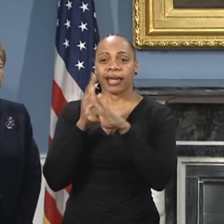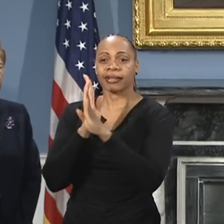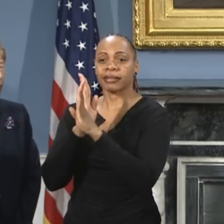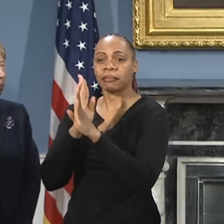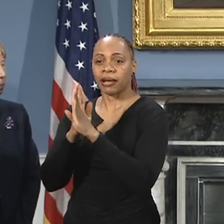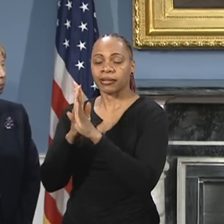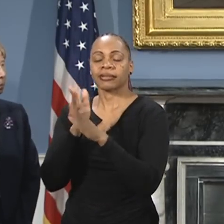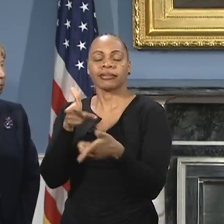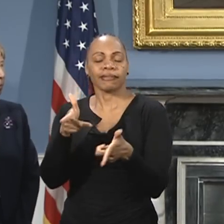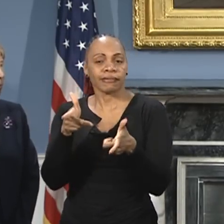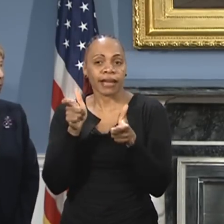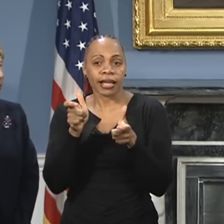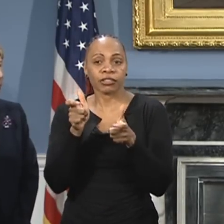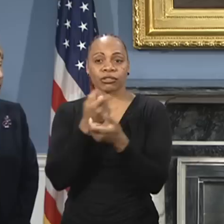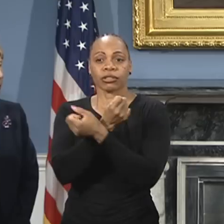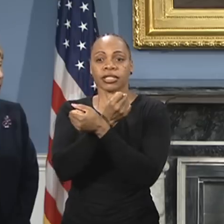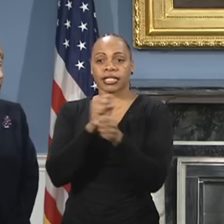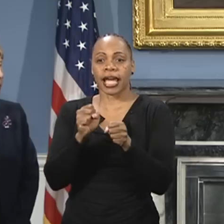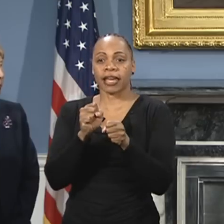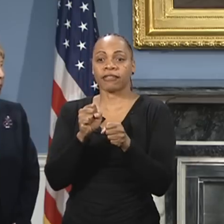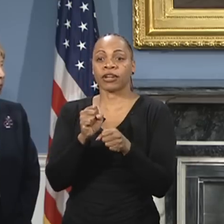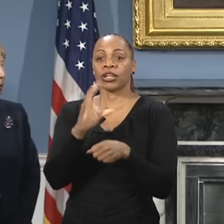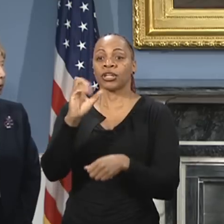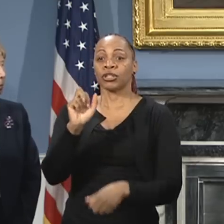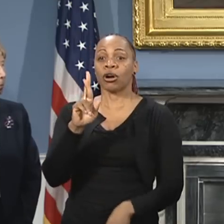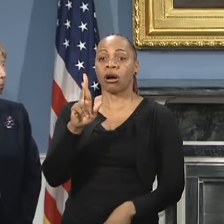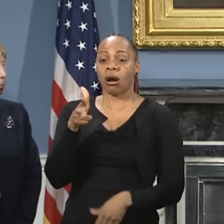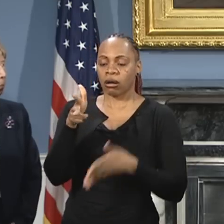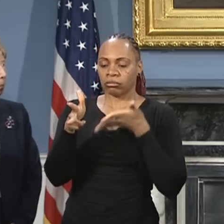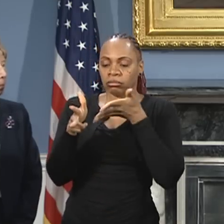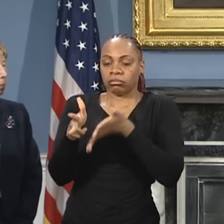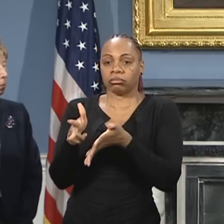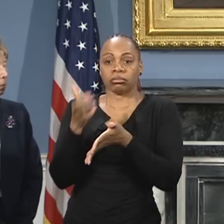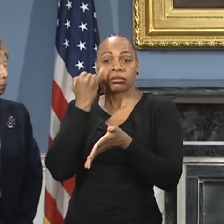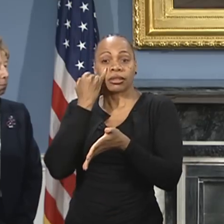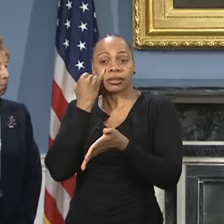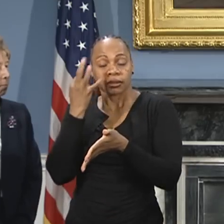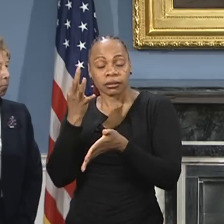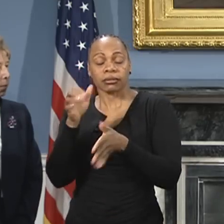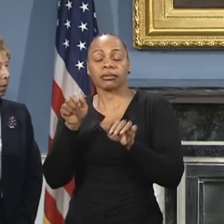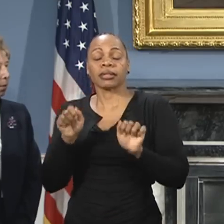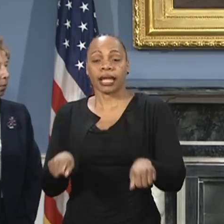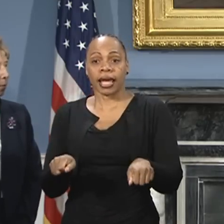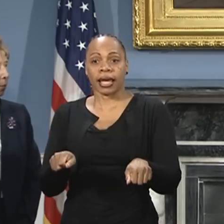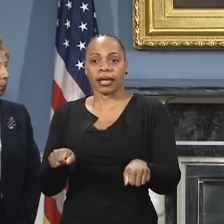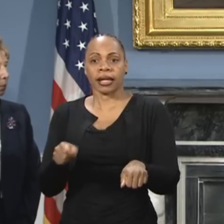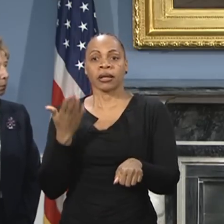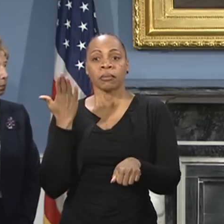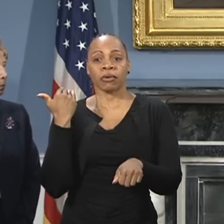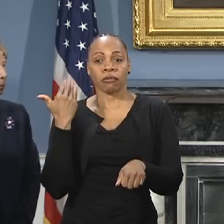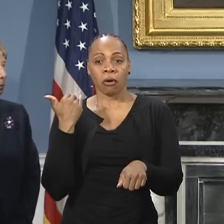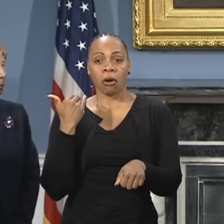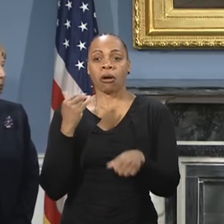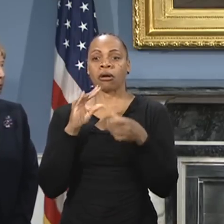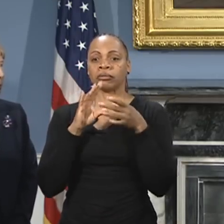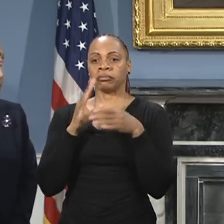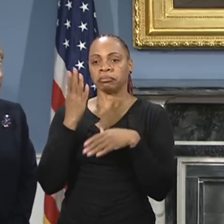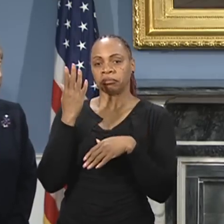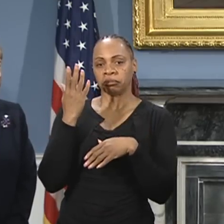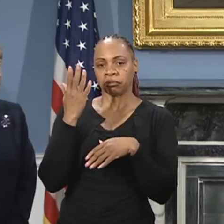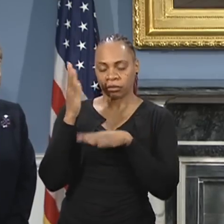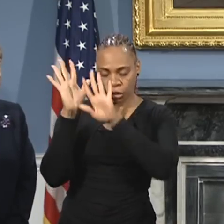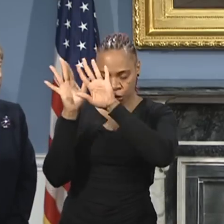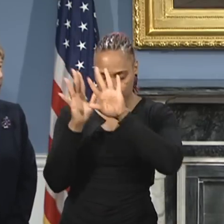be safer. Please leave your car behind if you can. And as we've said in previous storms, when we